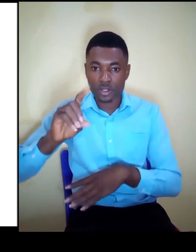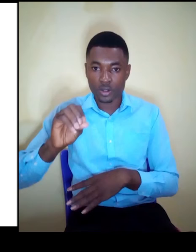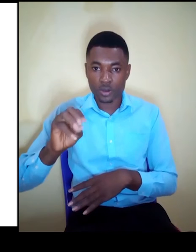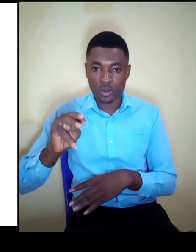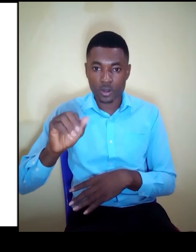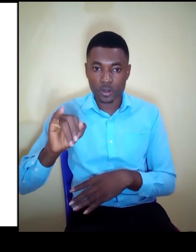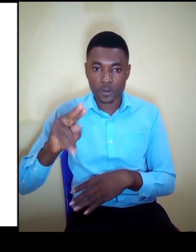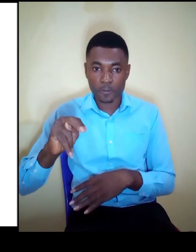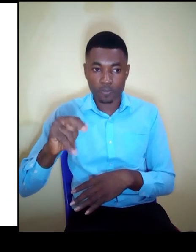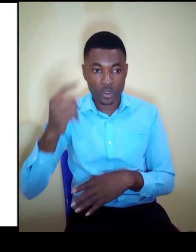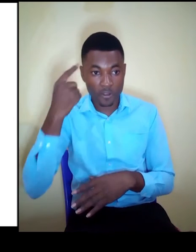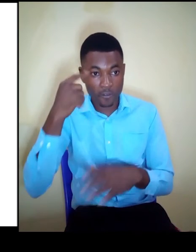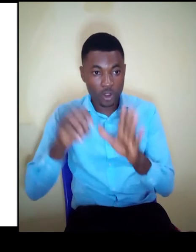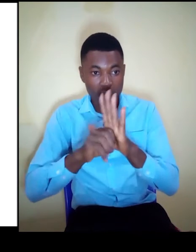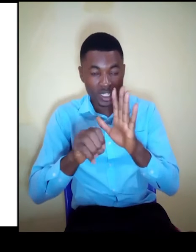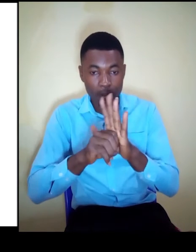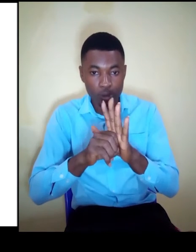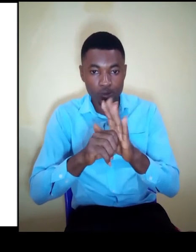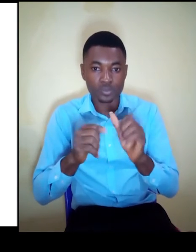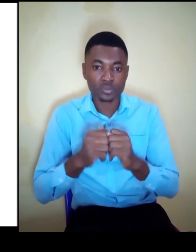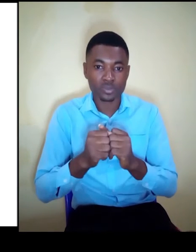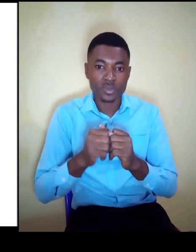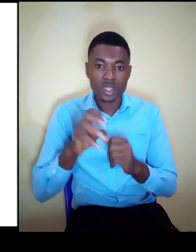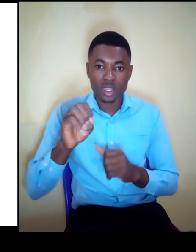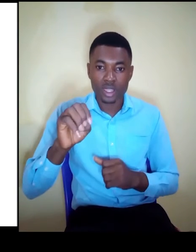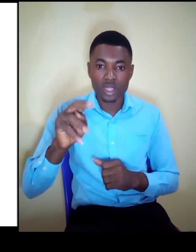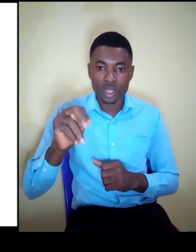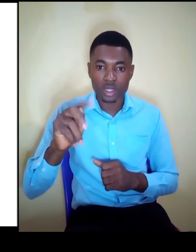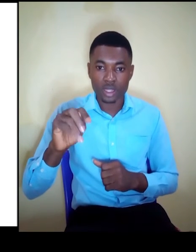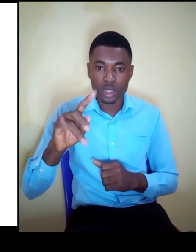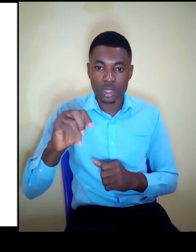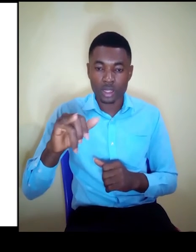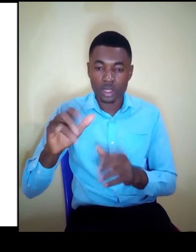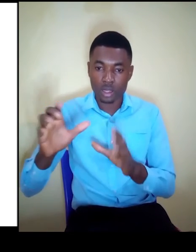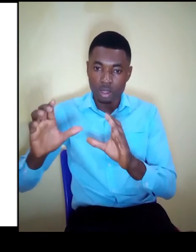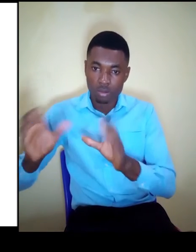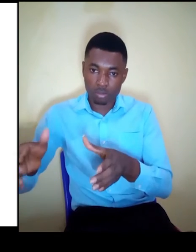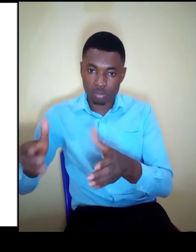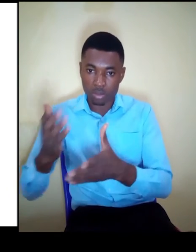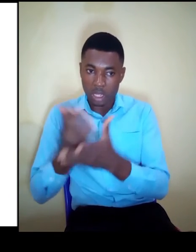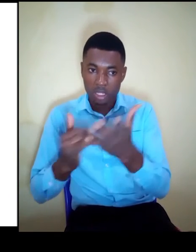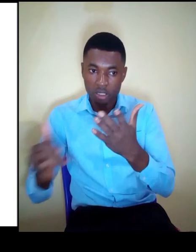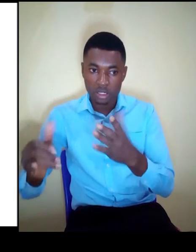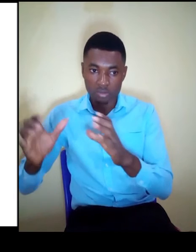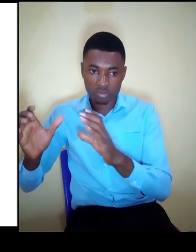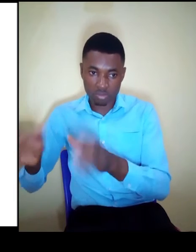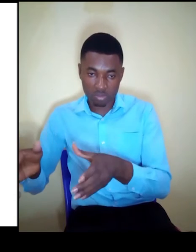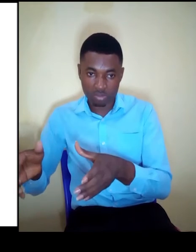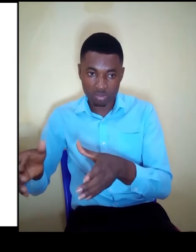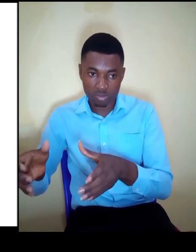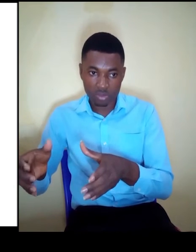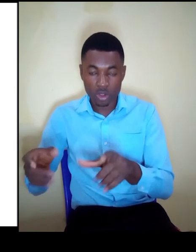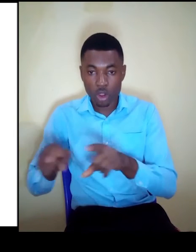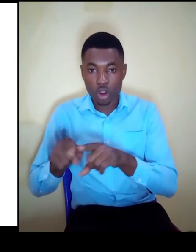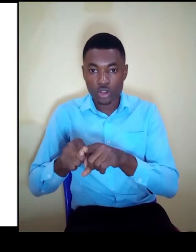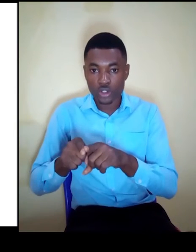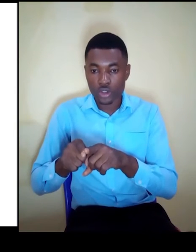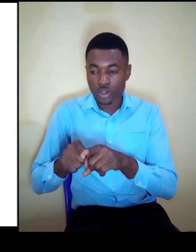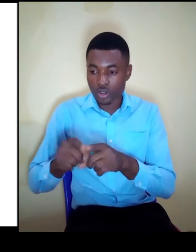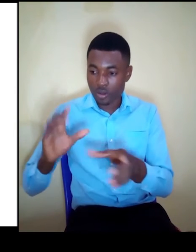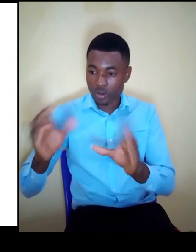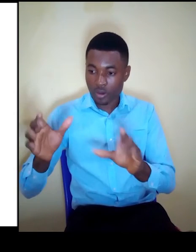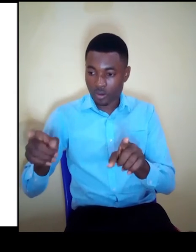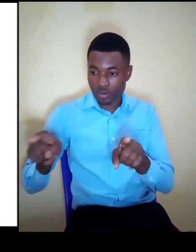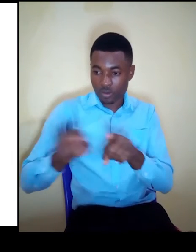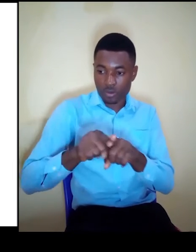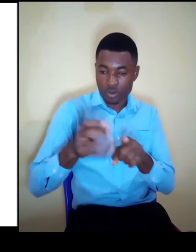is entity classifiers, handling classifiers, or limb classifiers, and the simultaneity of expression.